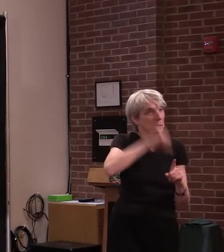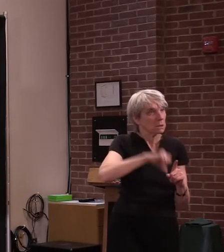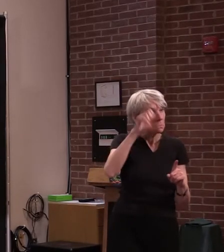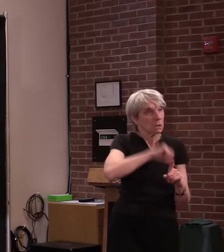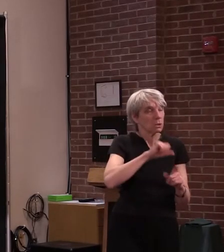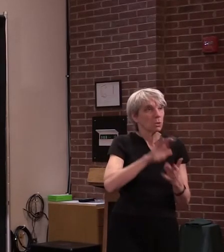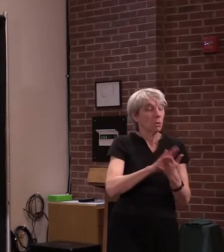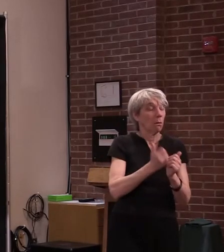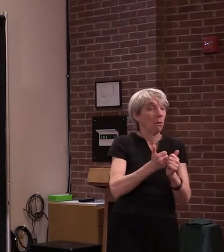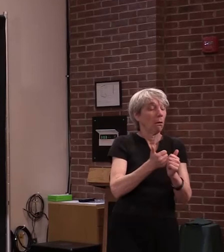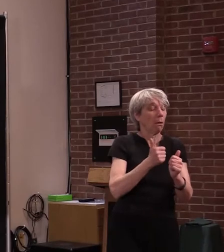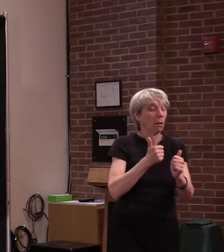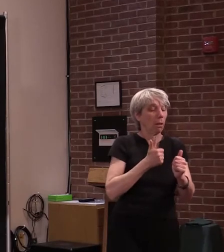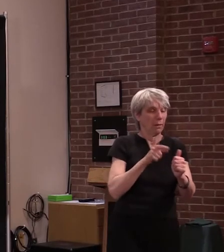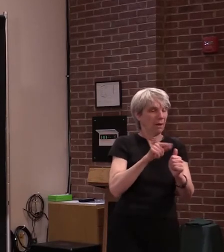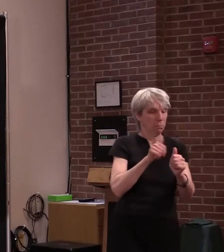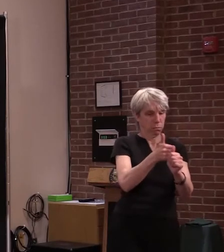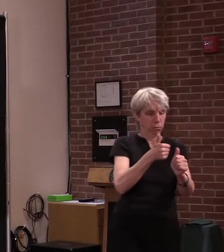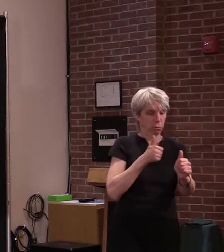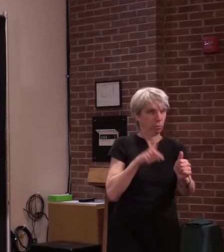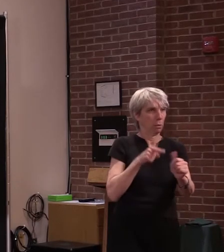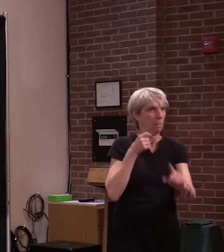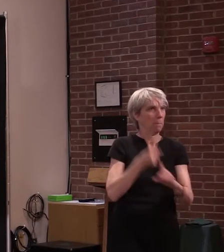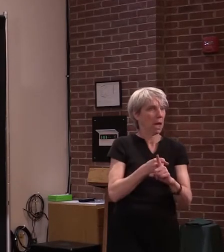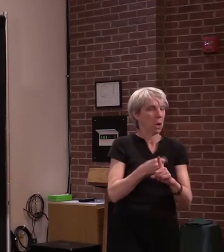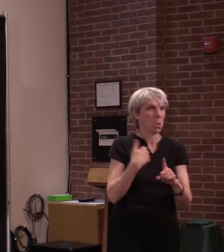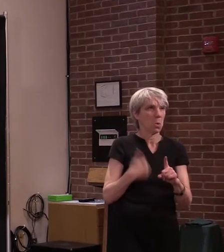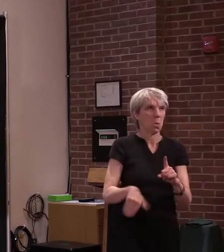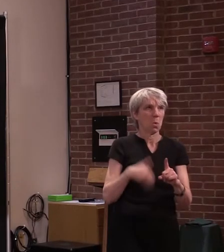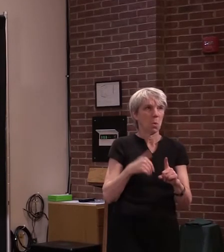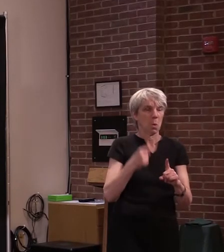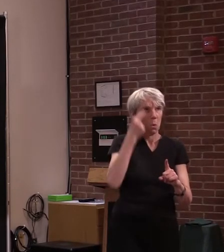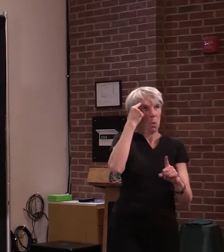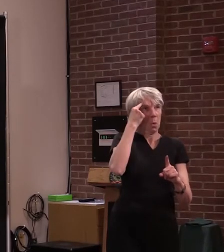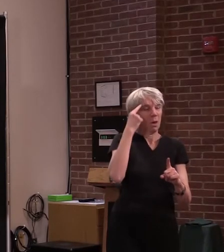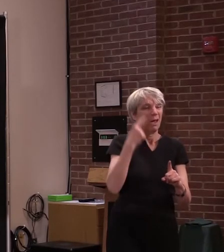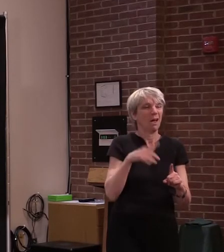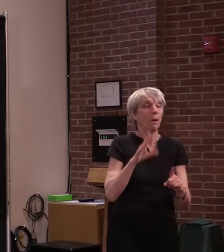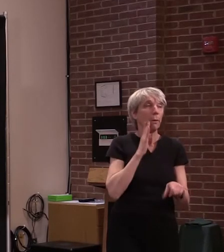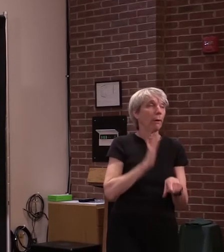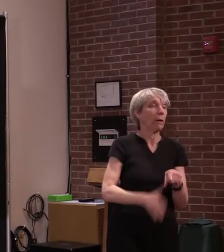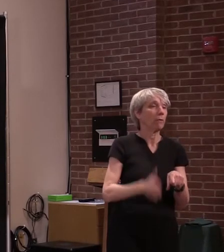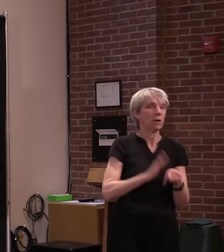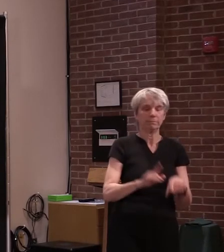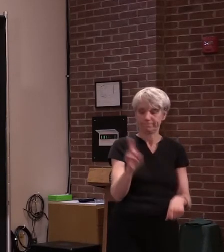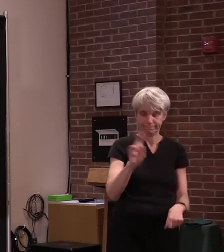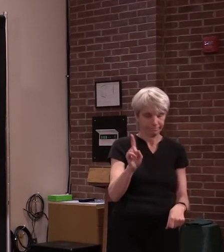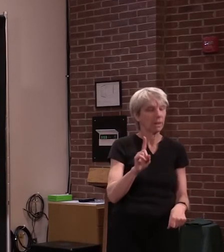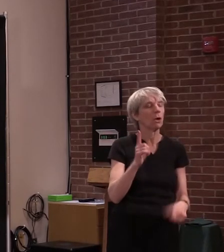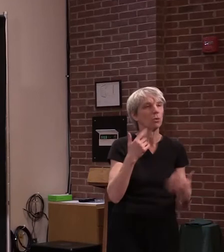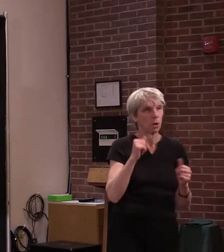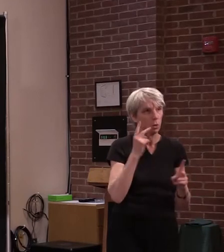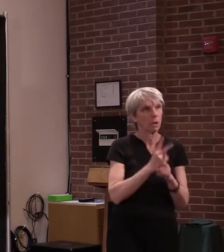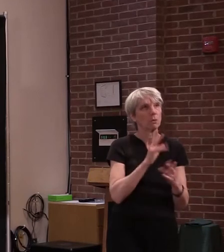accumulative effect is really weighing heavily, I think, on our policy, and we want to make sure that we keep kids in school as best we can.